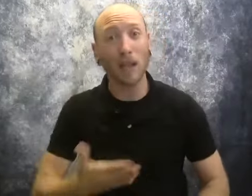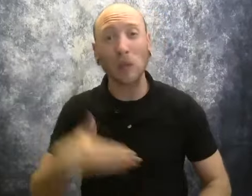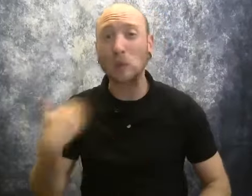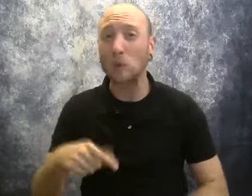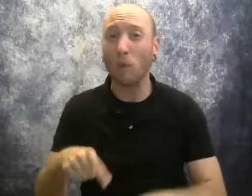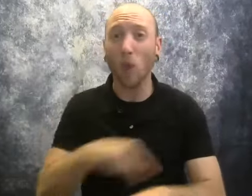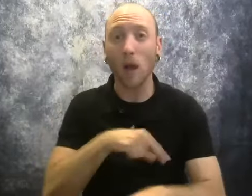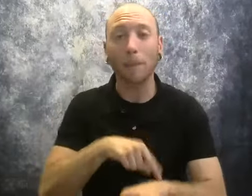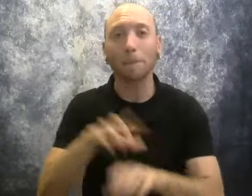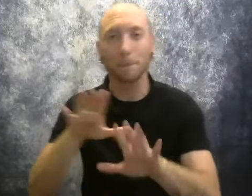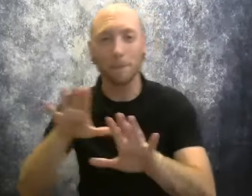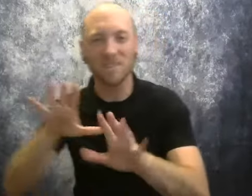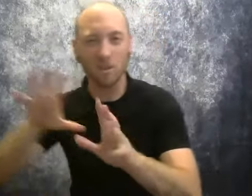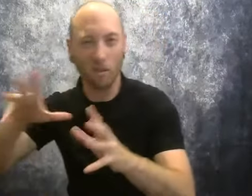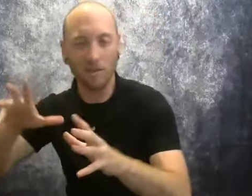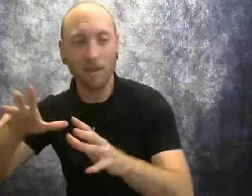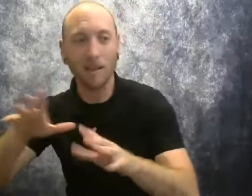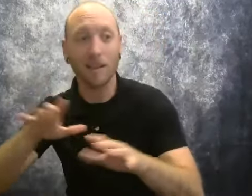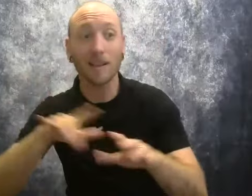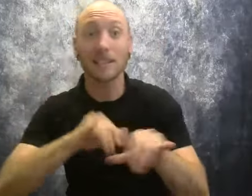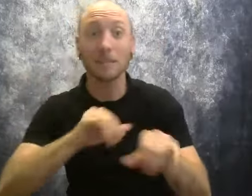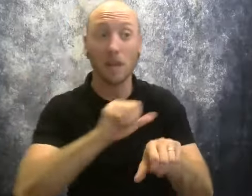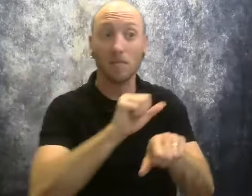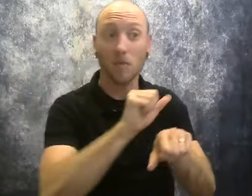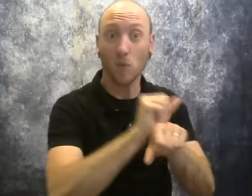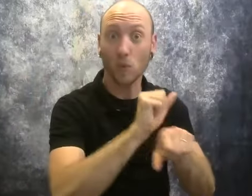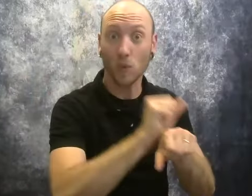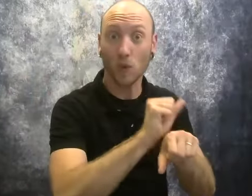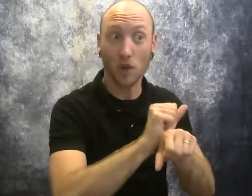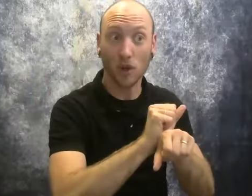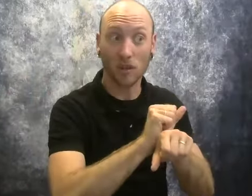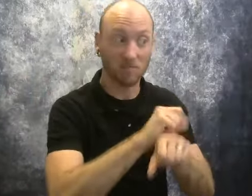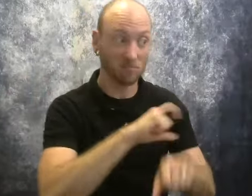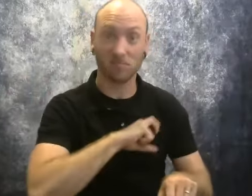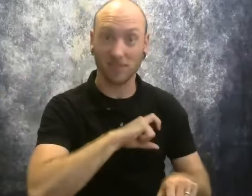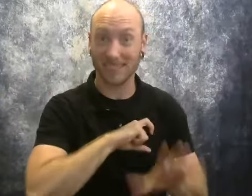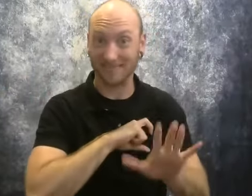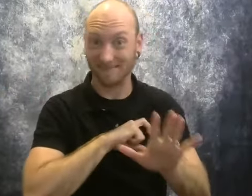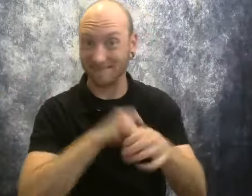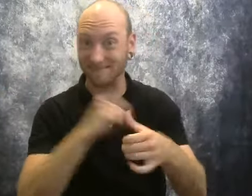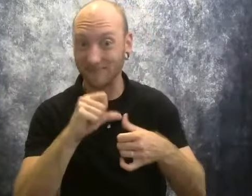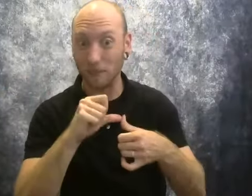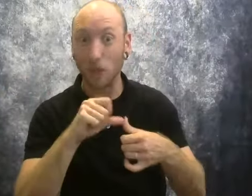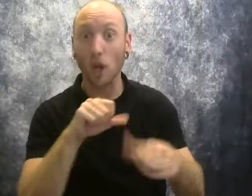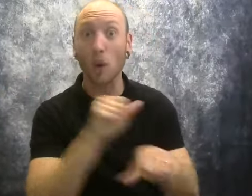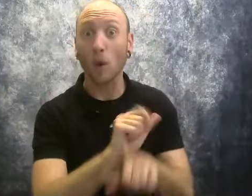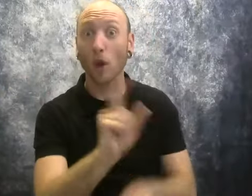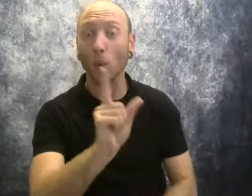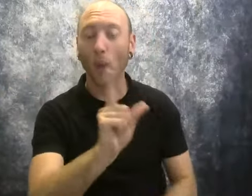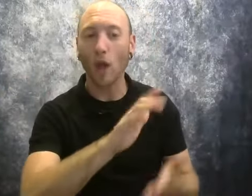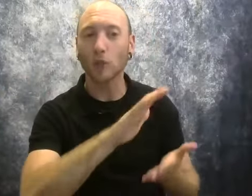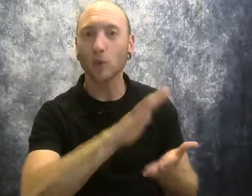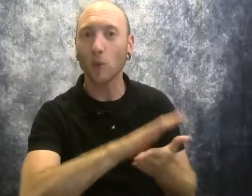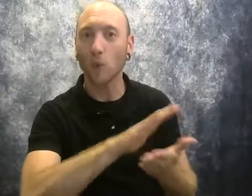me to become willing. At the same time, in my work, I was working in schools with children as the police officer